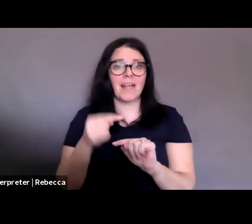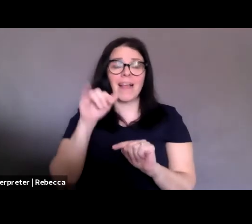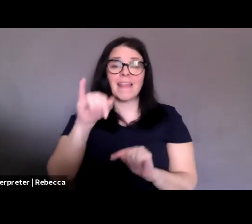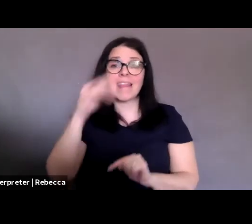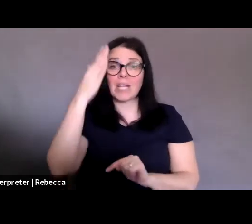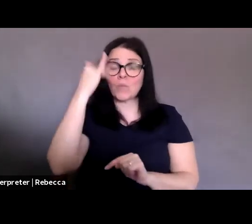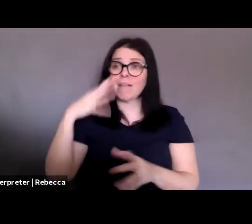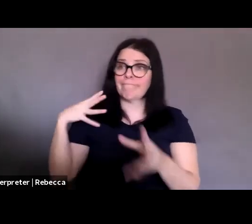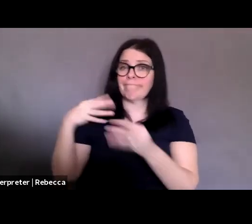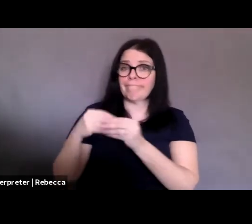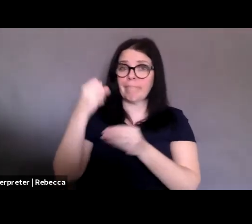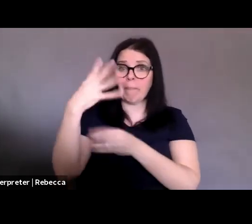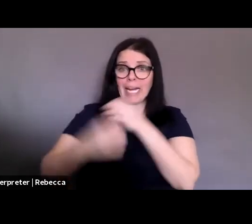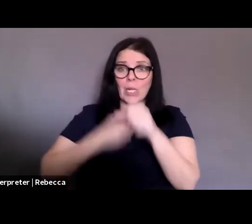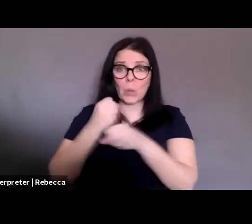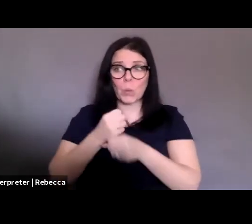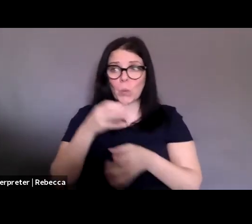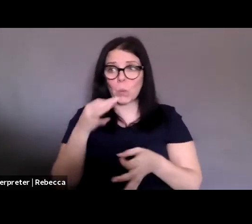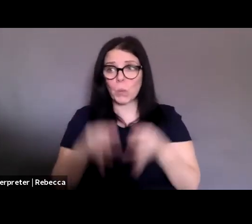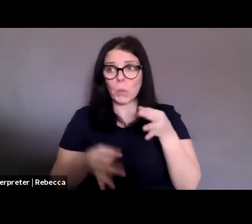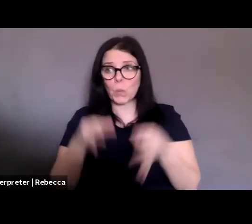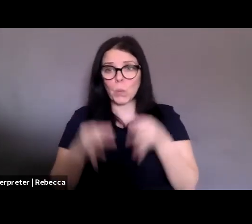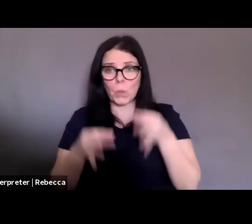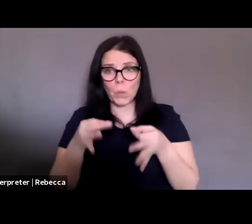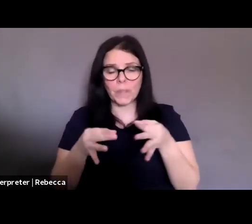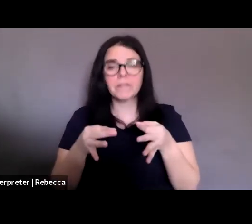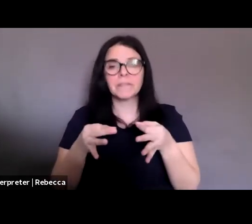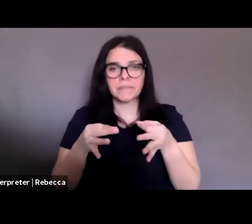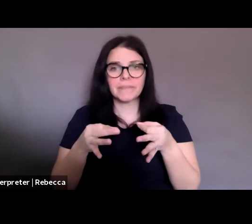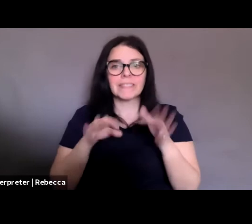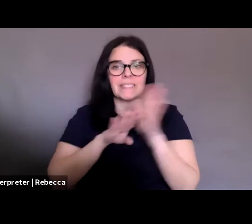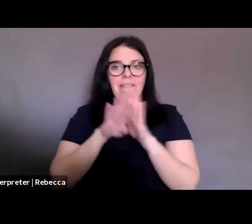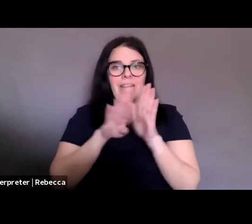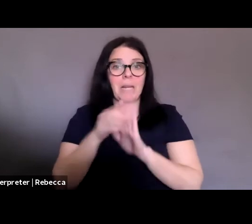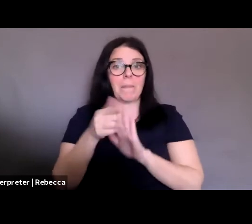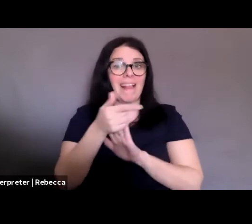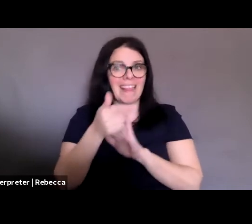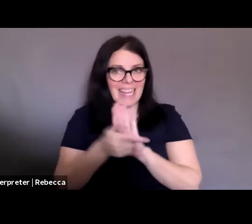years have developed legal admissibility rules.